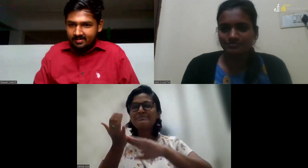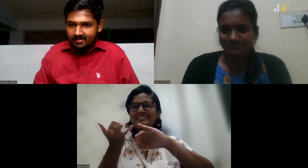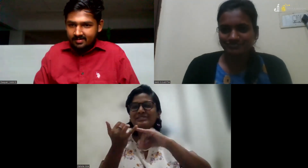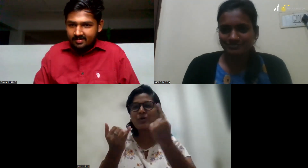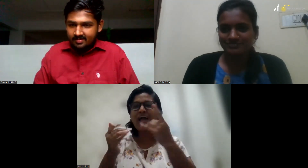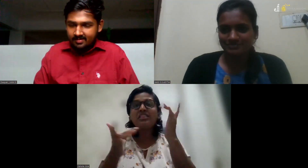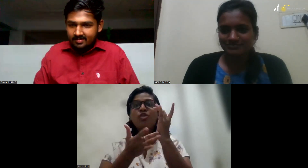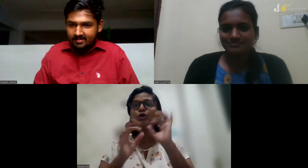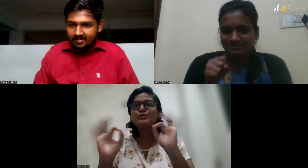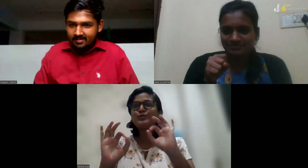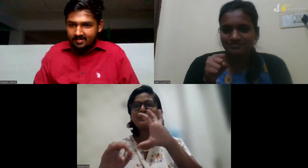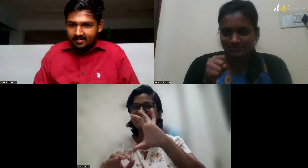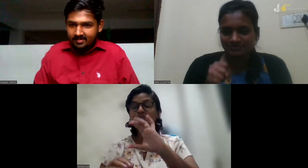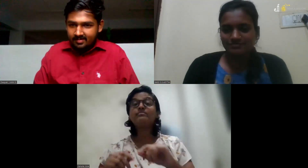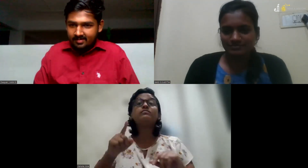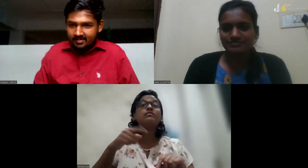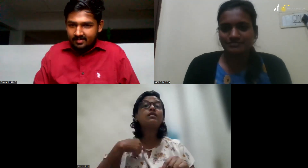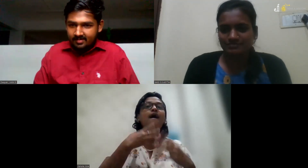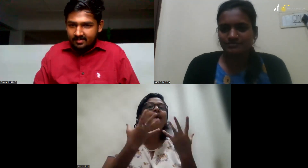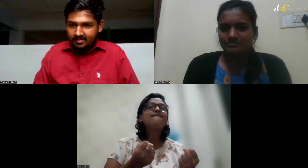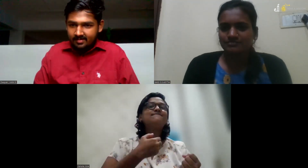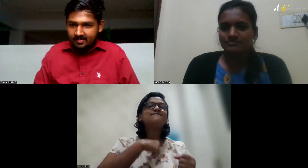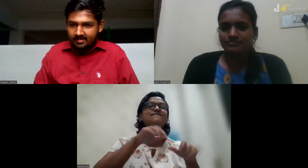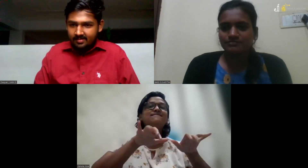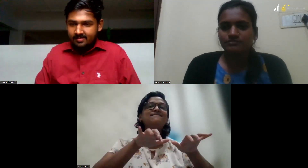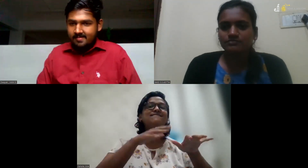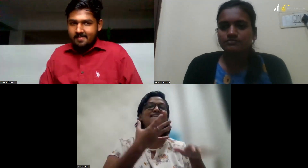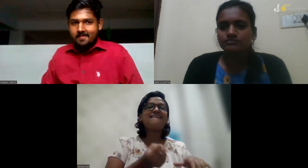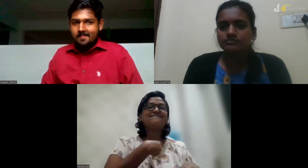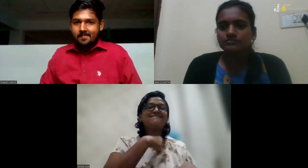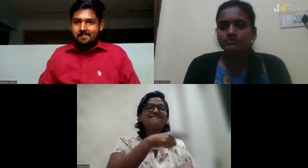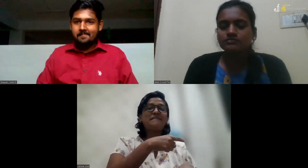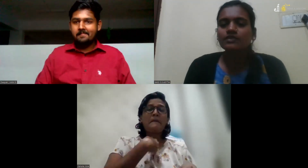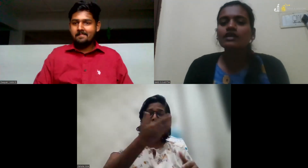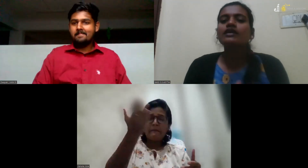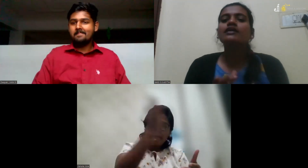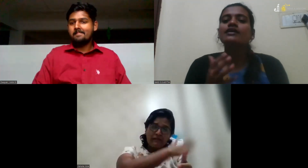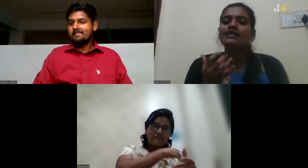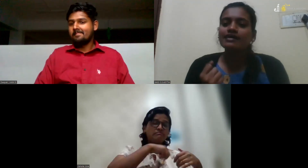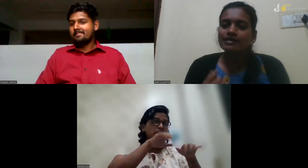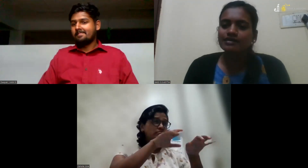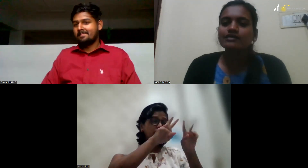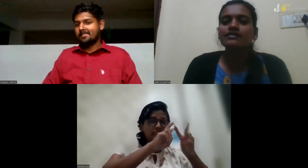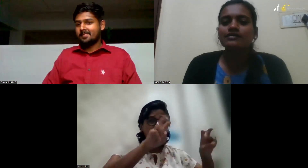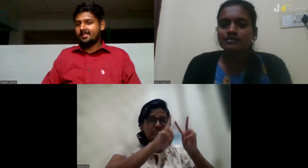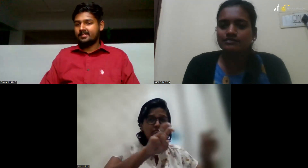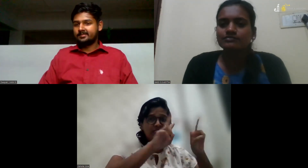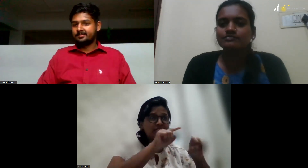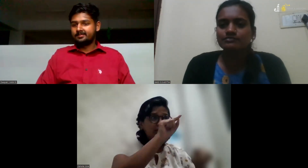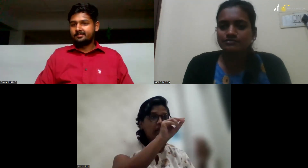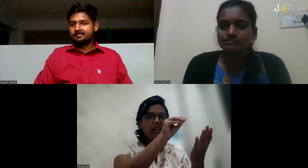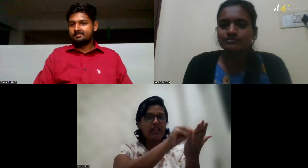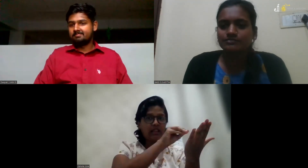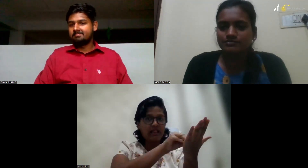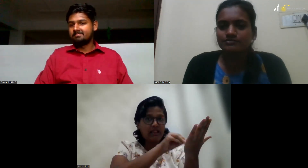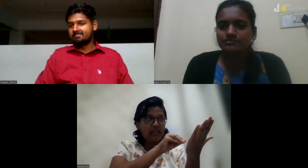So earlier, we have the SMS services only. We don't have the technology earlier. We have keypad mobiles. But I do have the